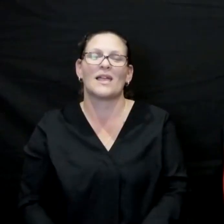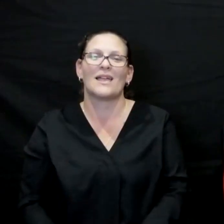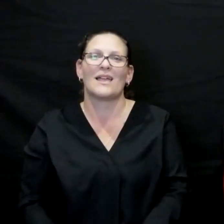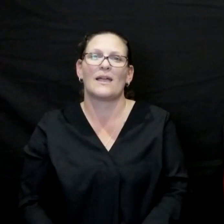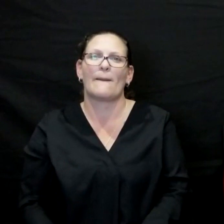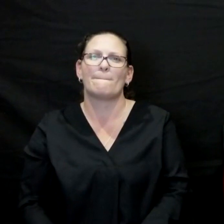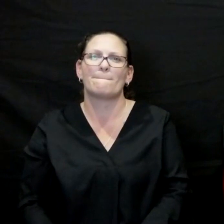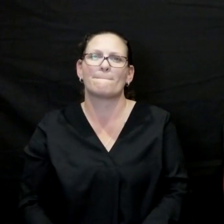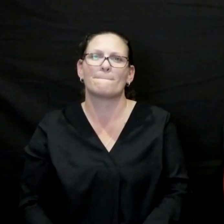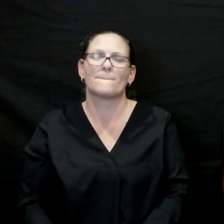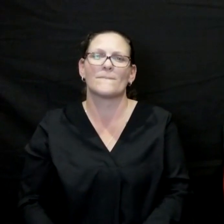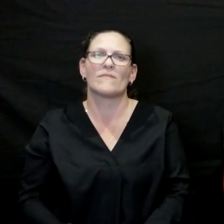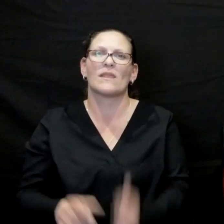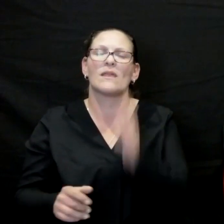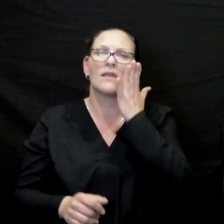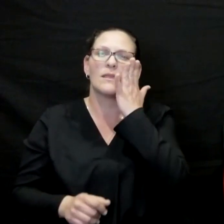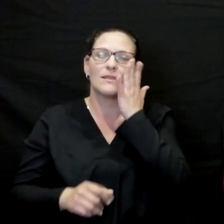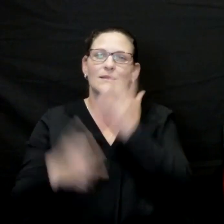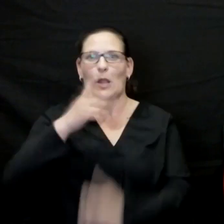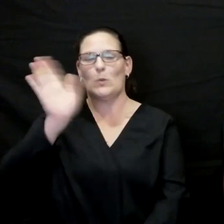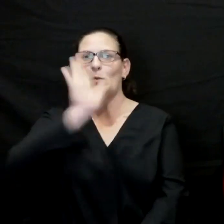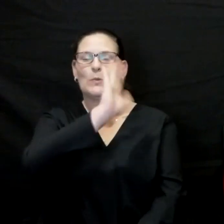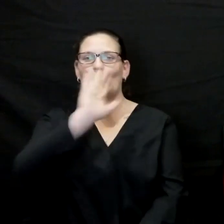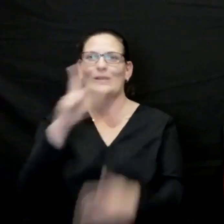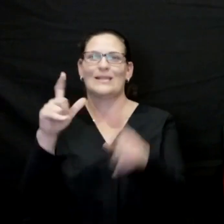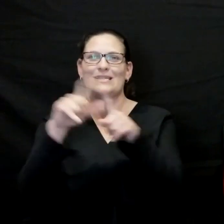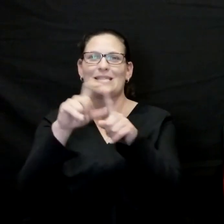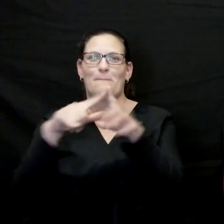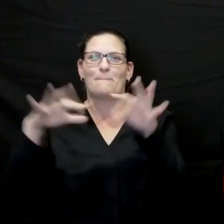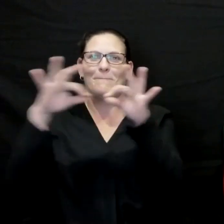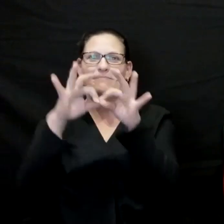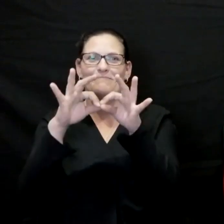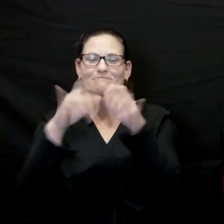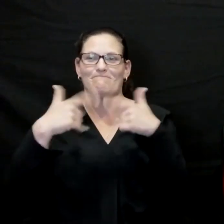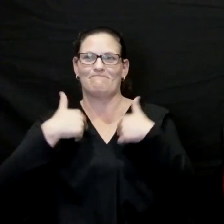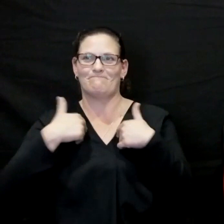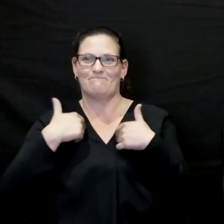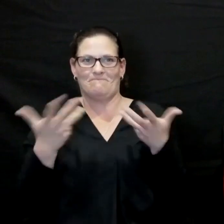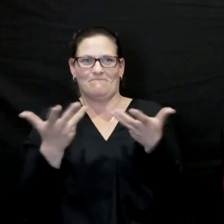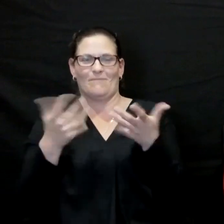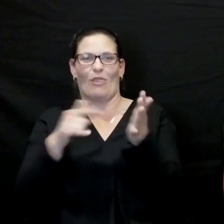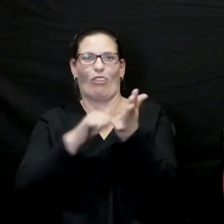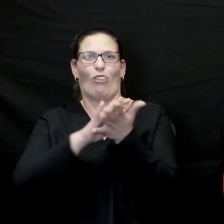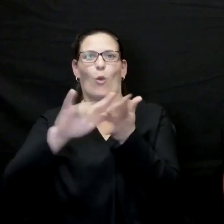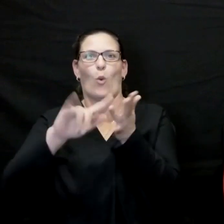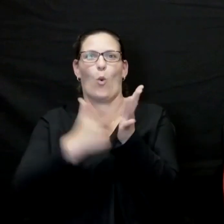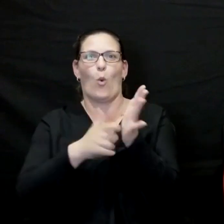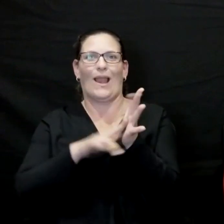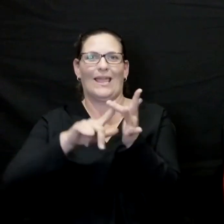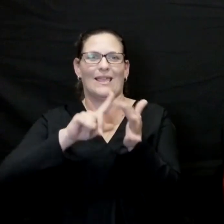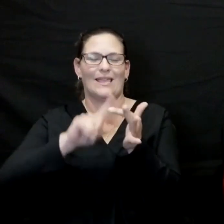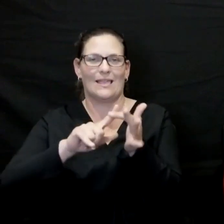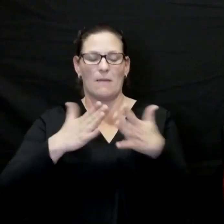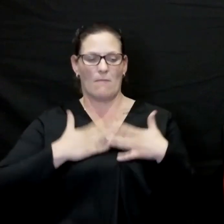Thanks, Meredith. Deb Cash from Thornley. My question is, if I'm not happy with my